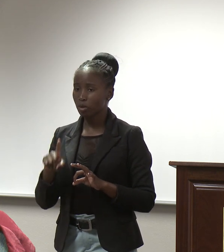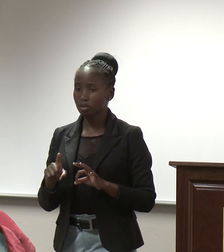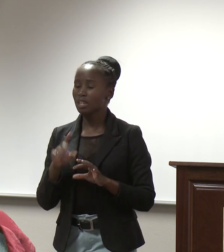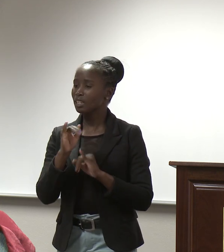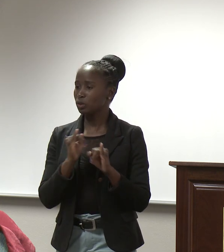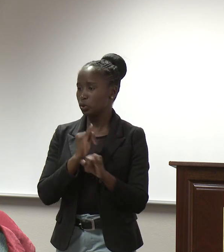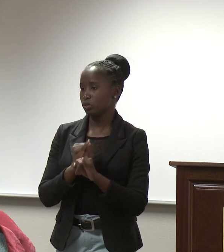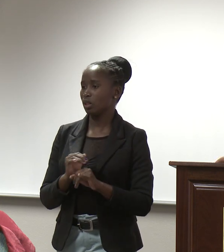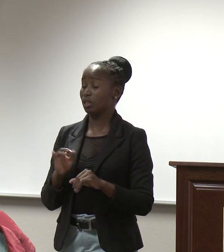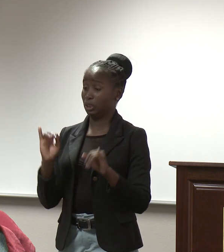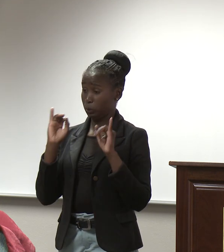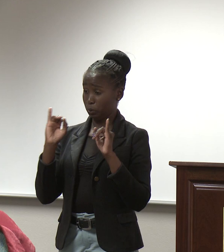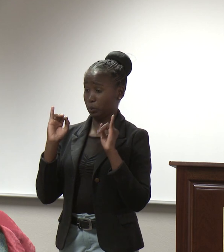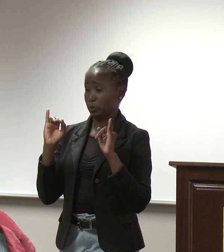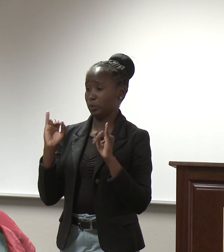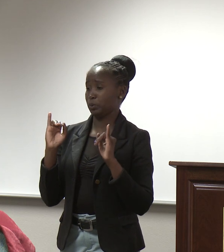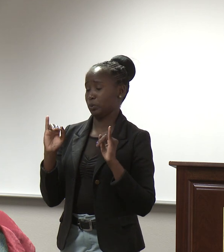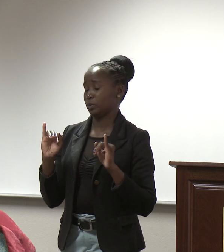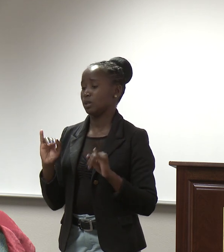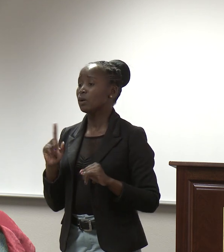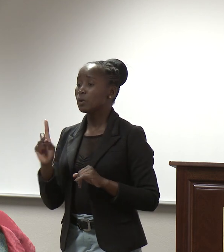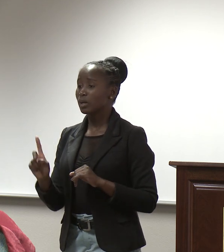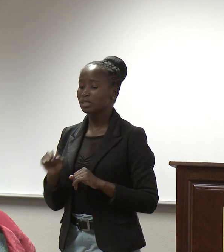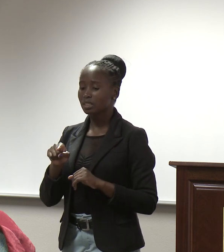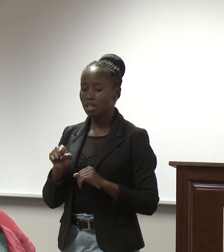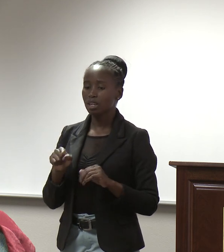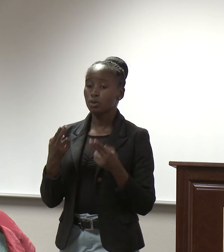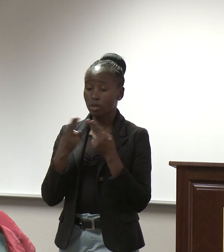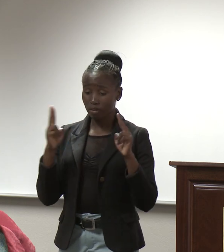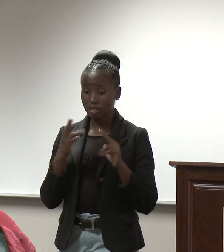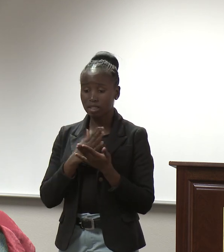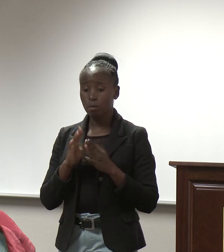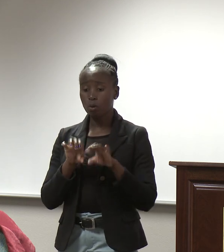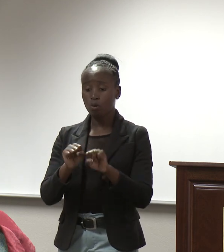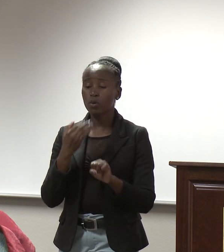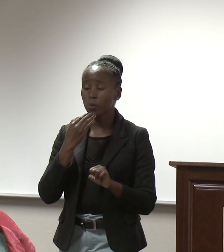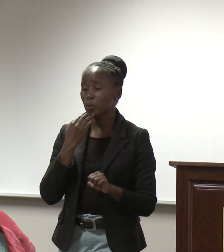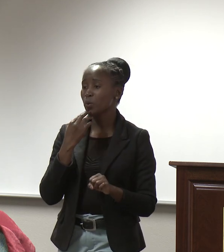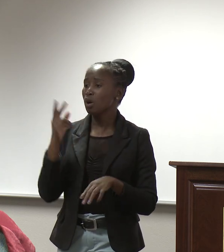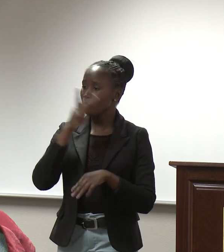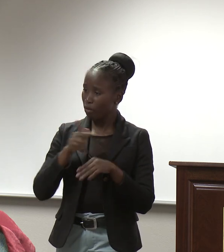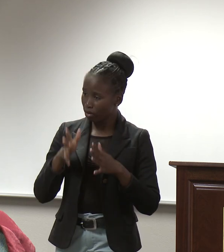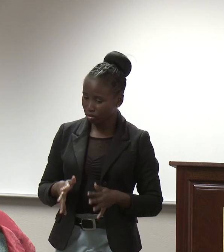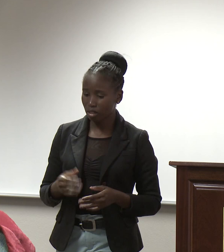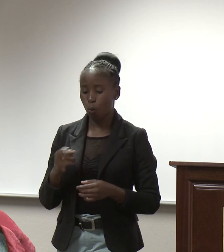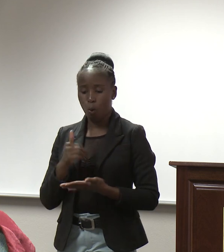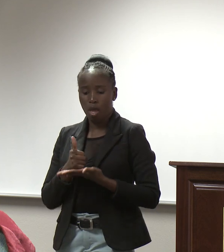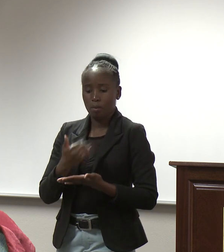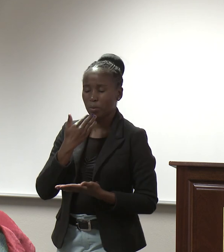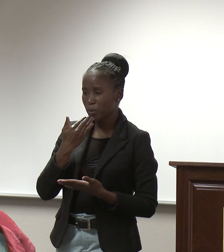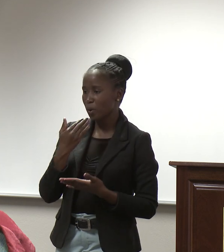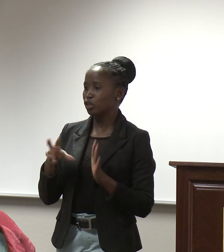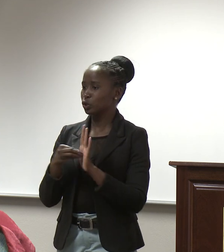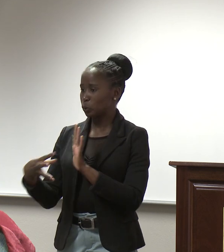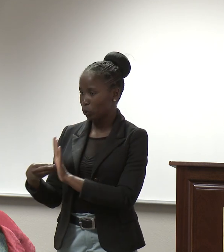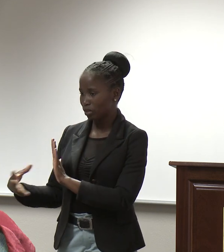crisis. And the institutional crisis was that universities were run by professors, sometimes with help of the students and the staff,